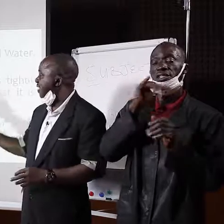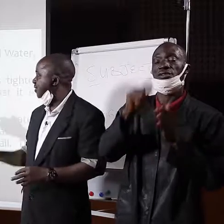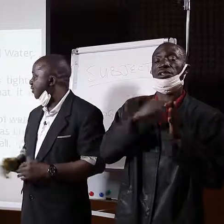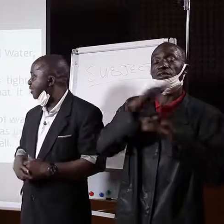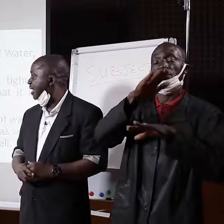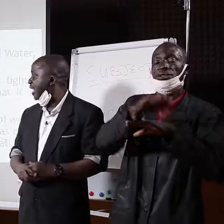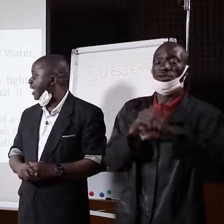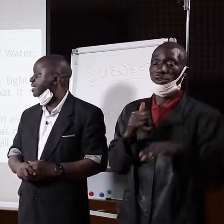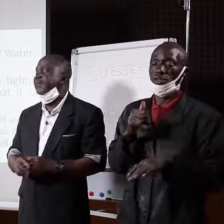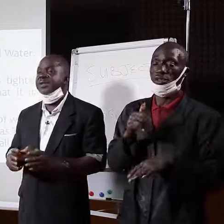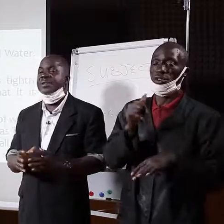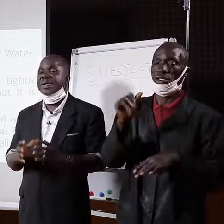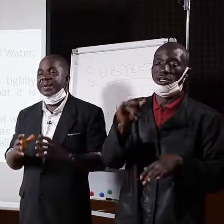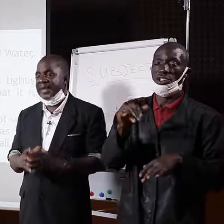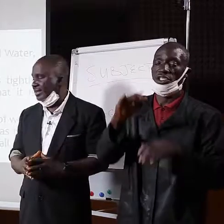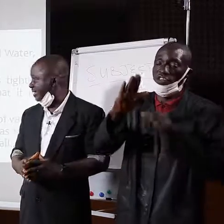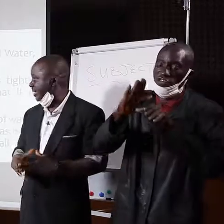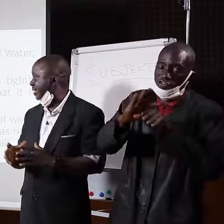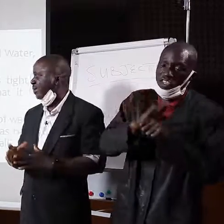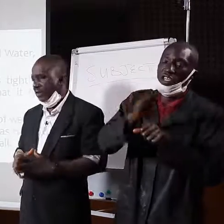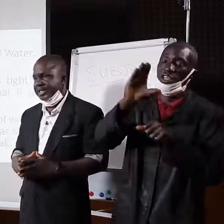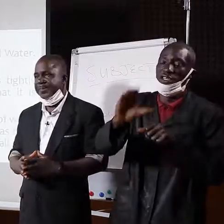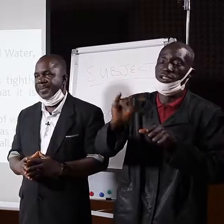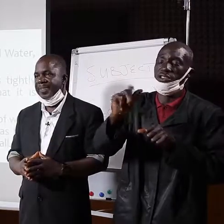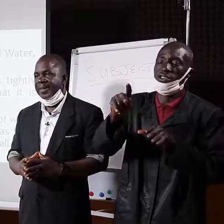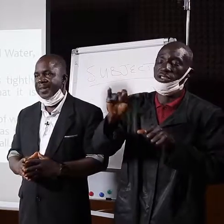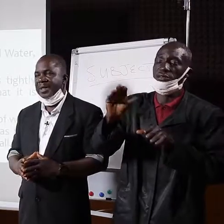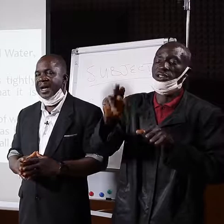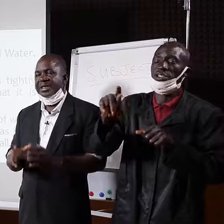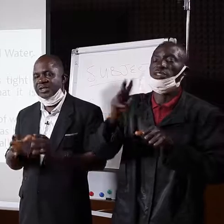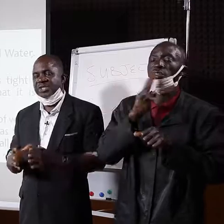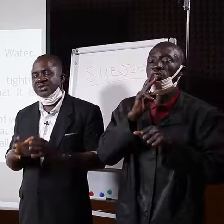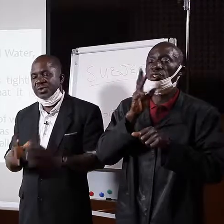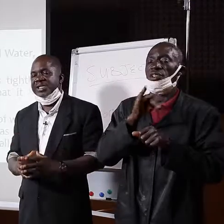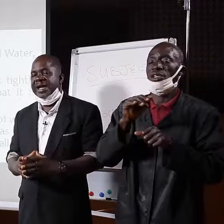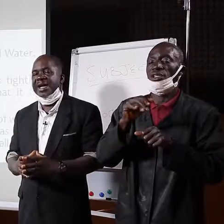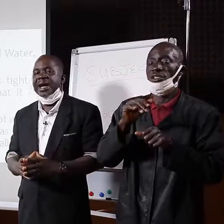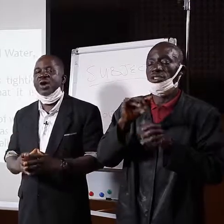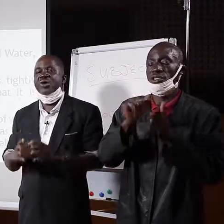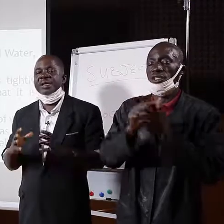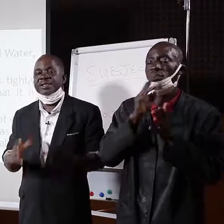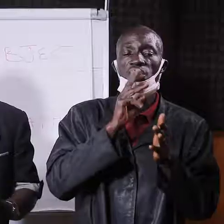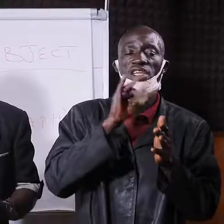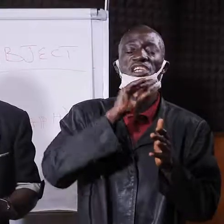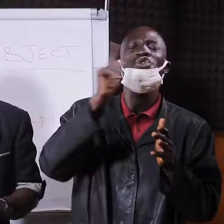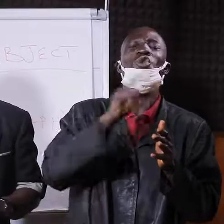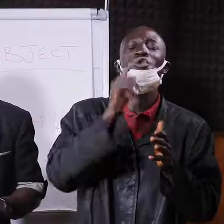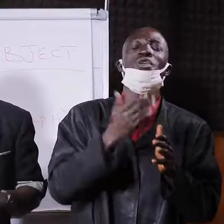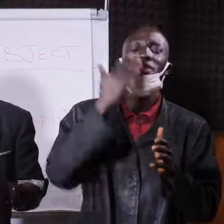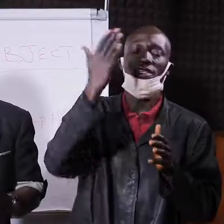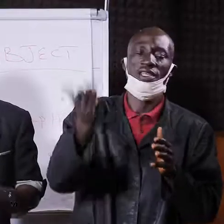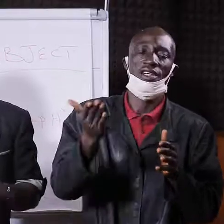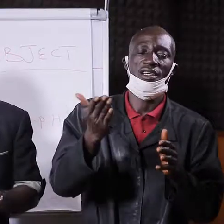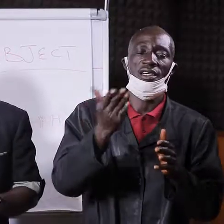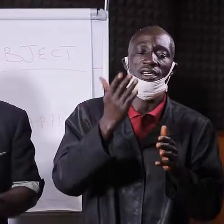we refer to as fill capacity water. And such water are always there. They